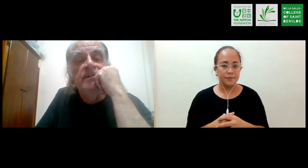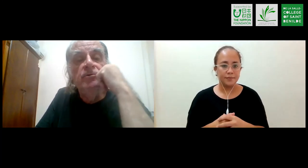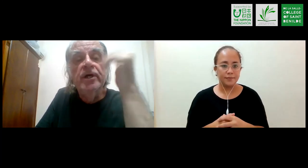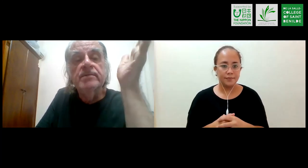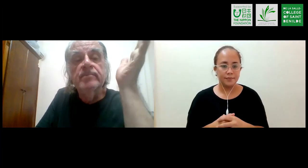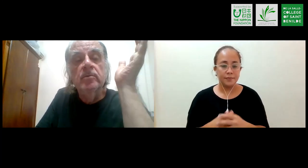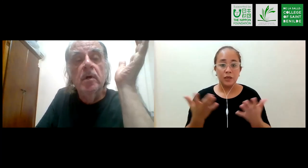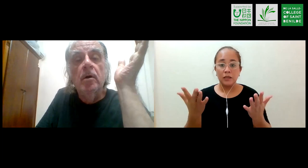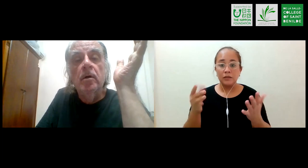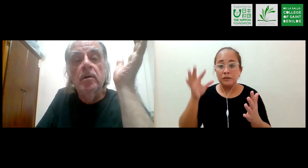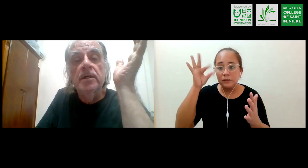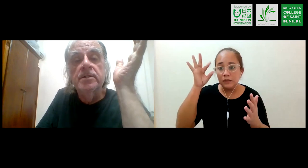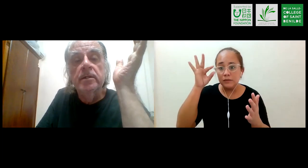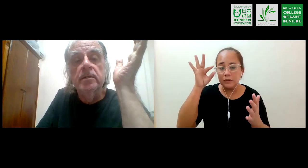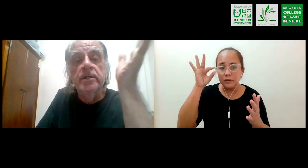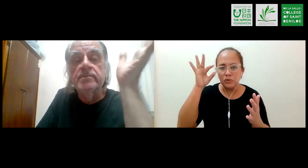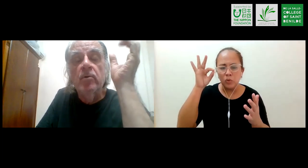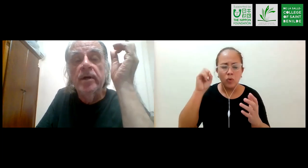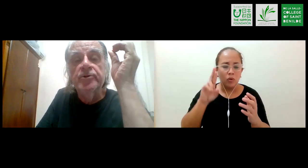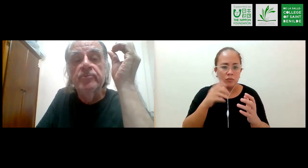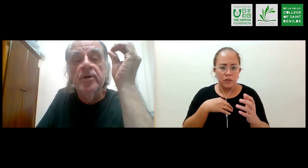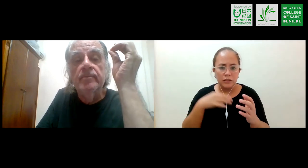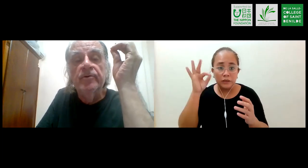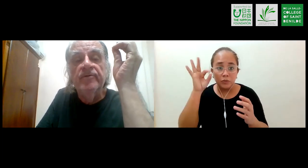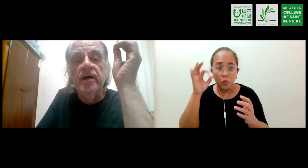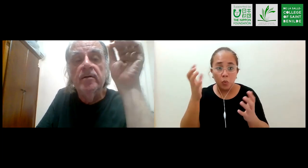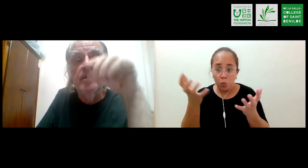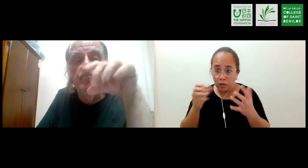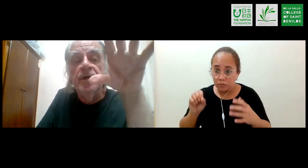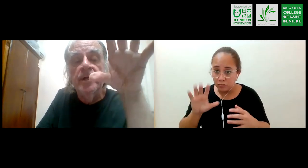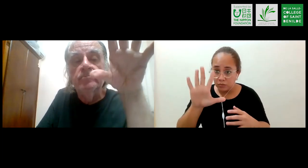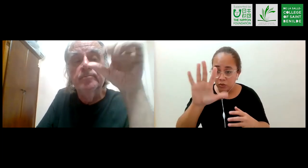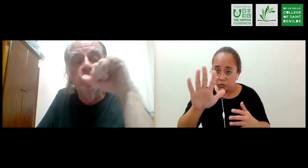So Jasmine, or let's see, Jasmine, why don't you pull up your file and put it up?